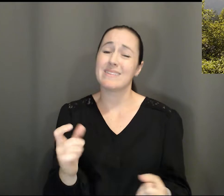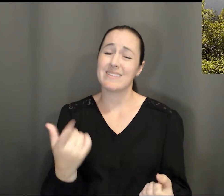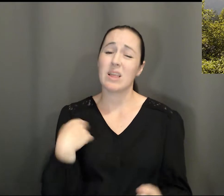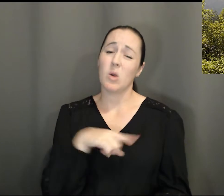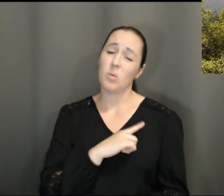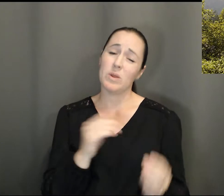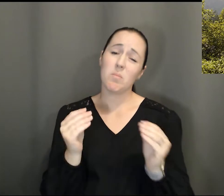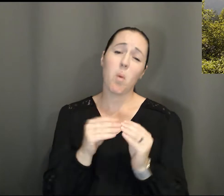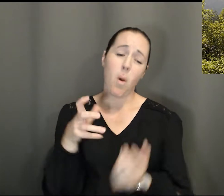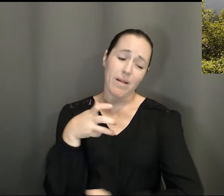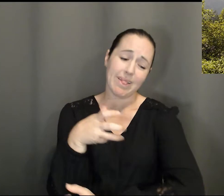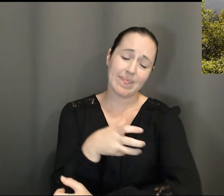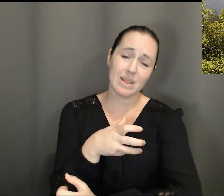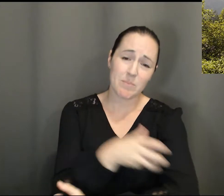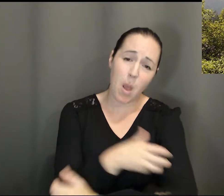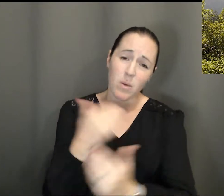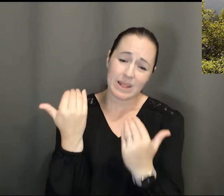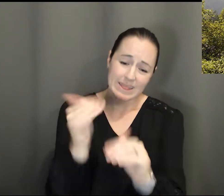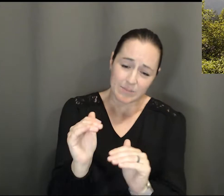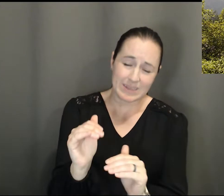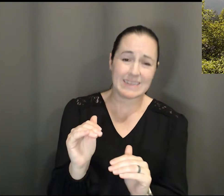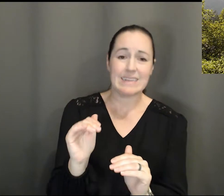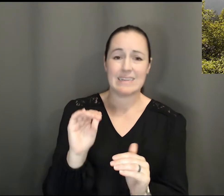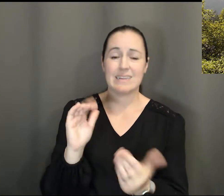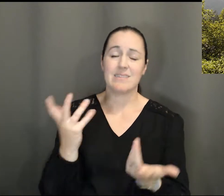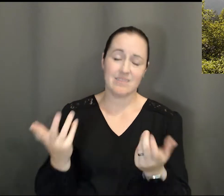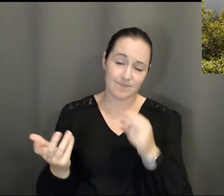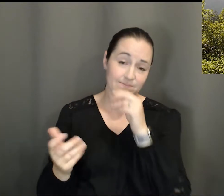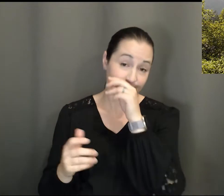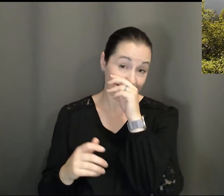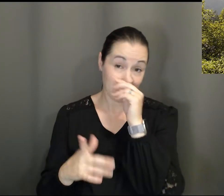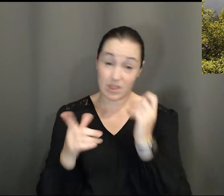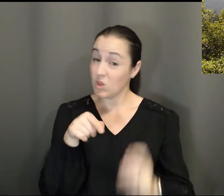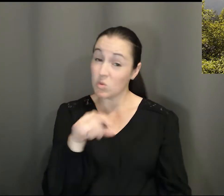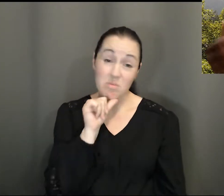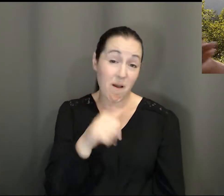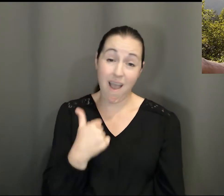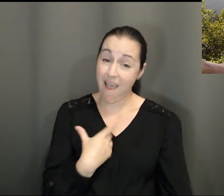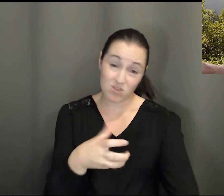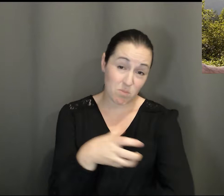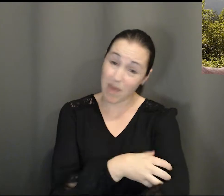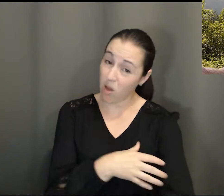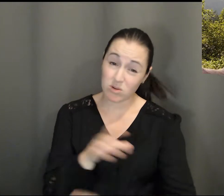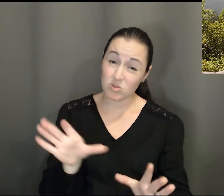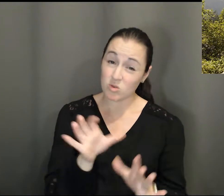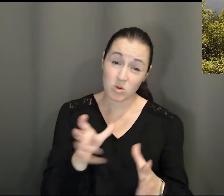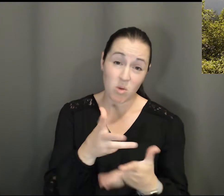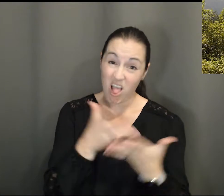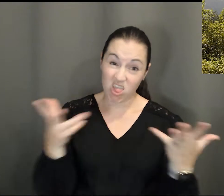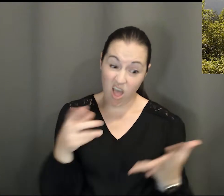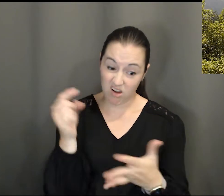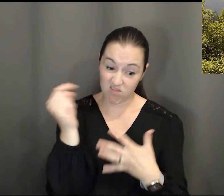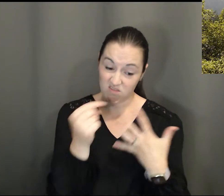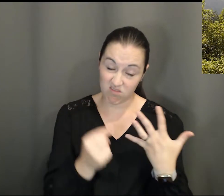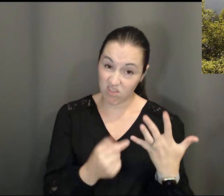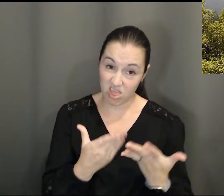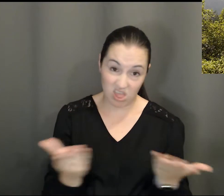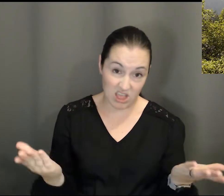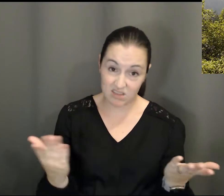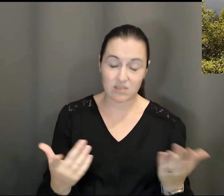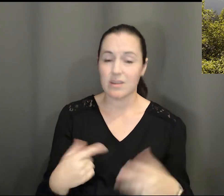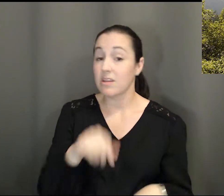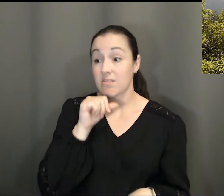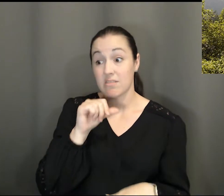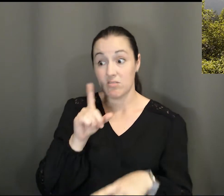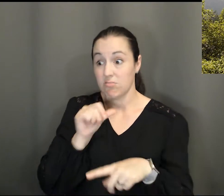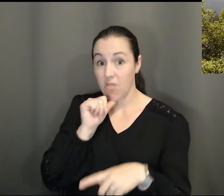life. You don't have the power to change someone. You can't even change yourself at times. That's why one of the reasons that we need God so desperately. There